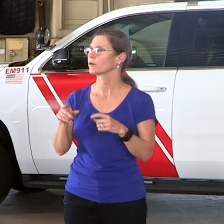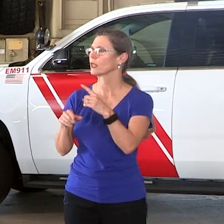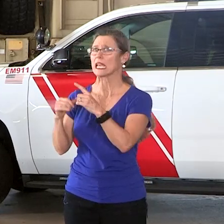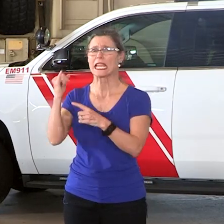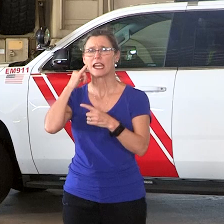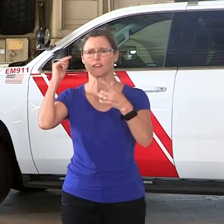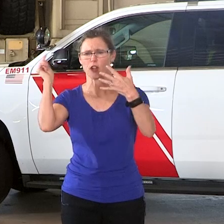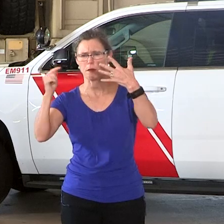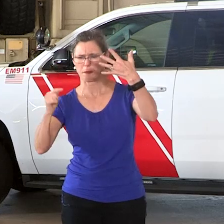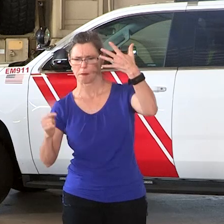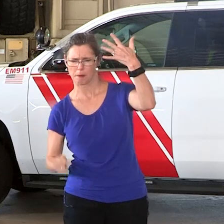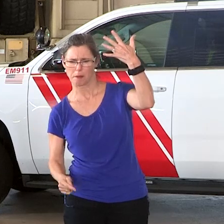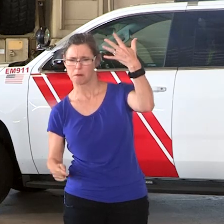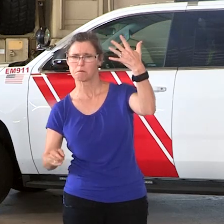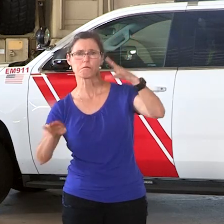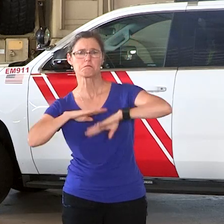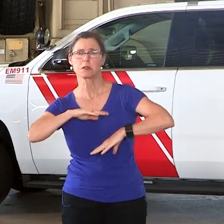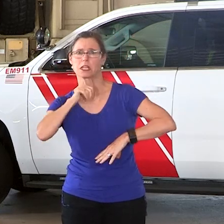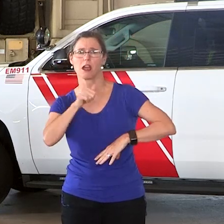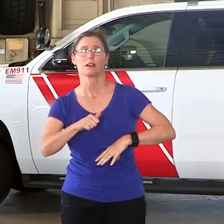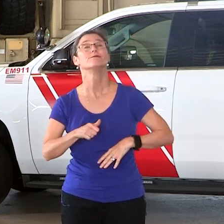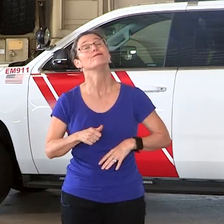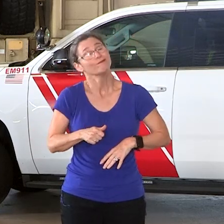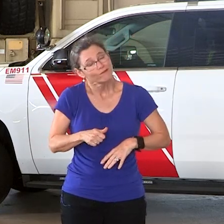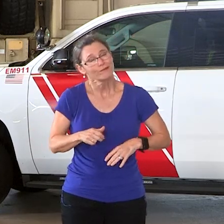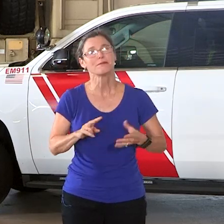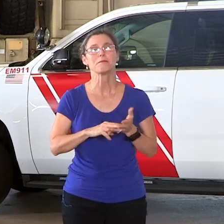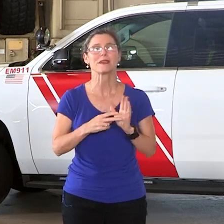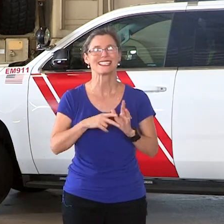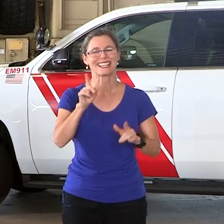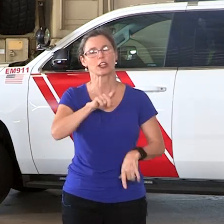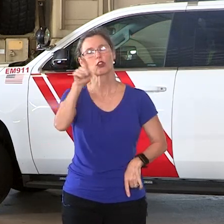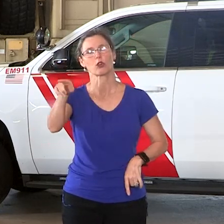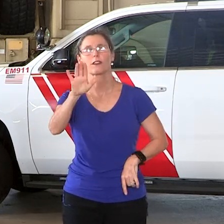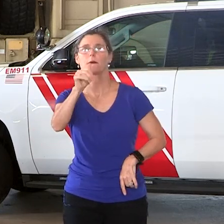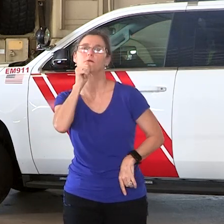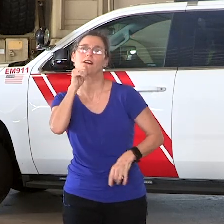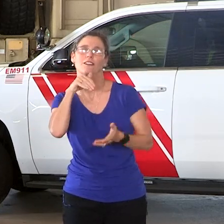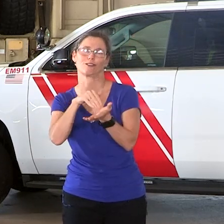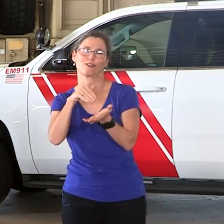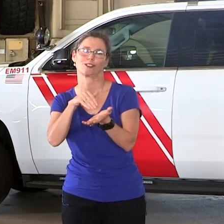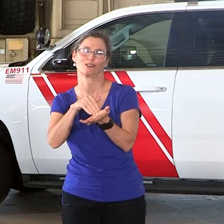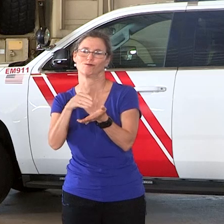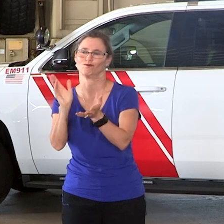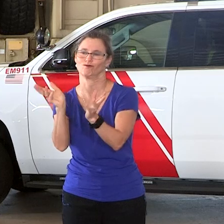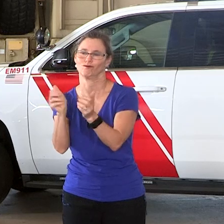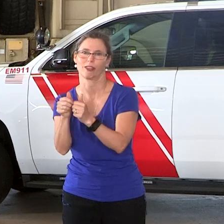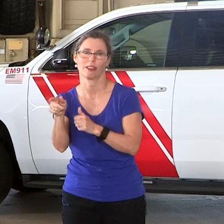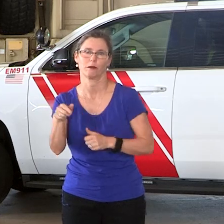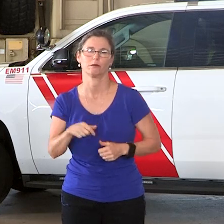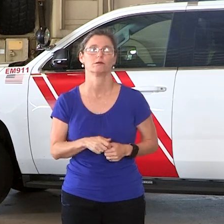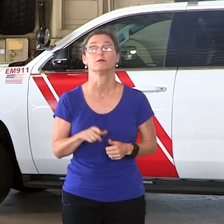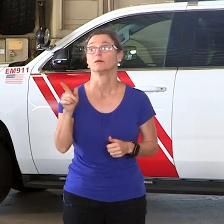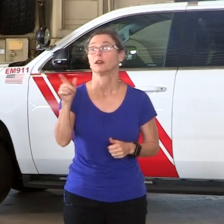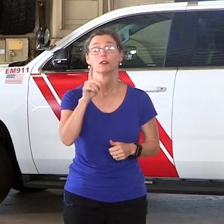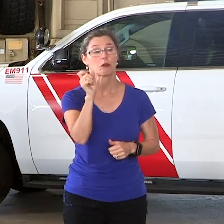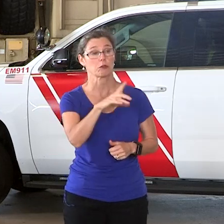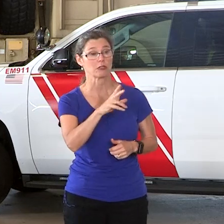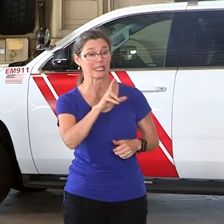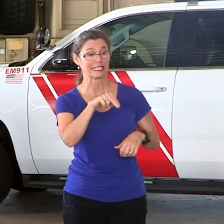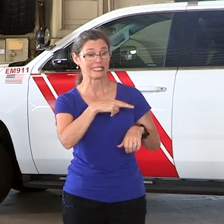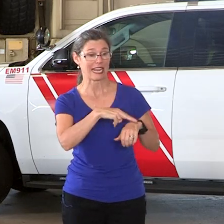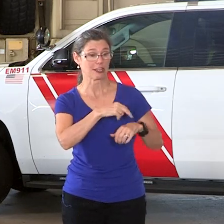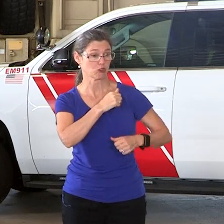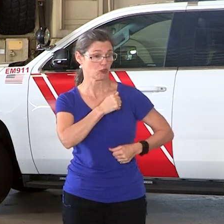meet those criteria? They'll need to go back and talk to their physician. Okay. And I was wondering if maybe the National